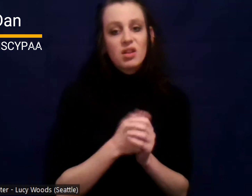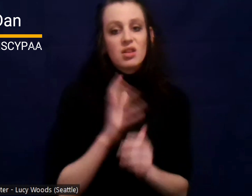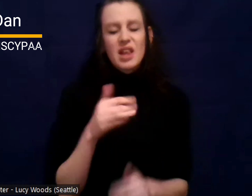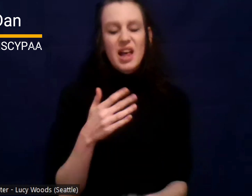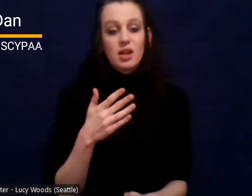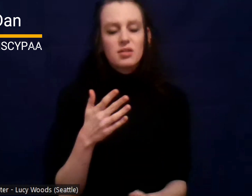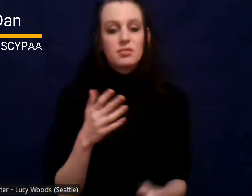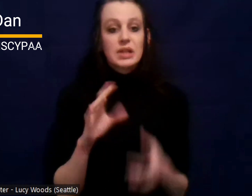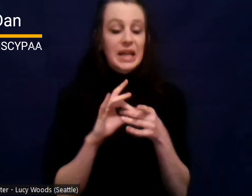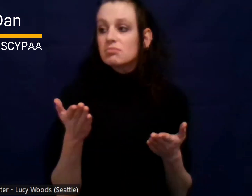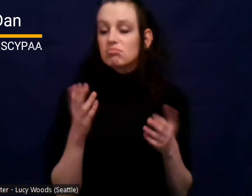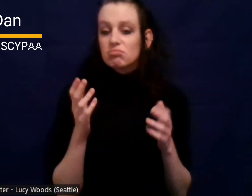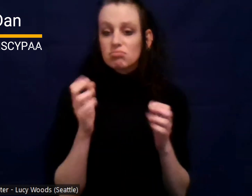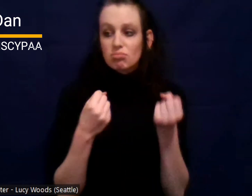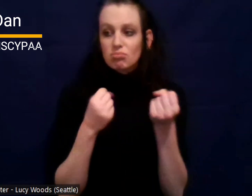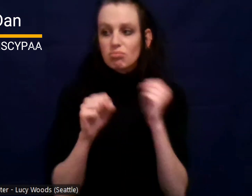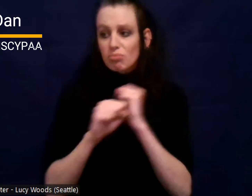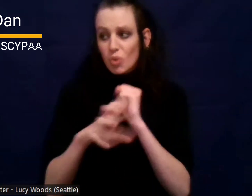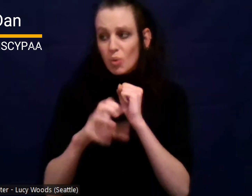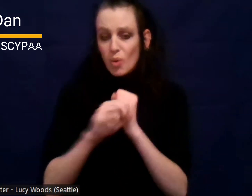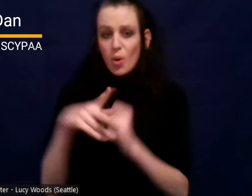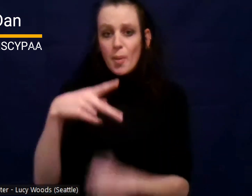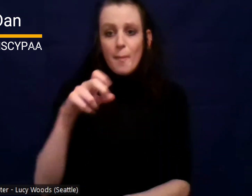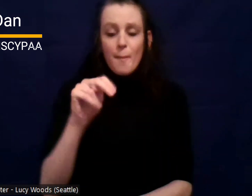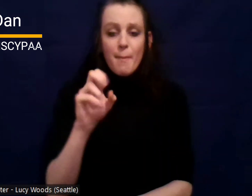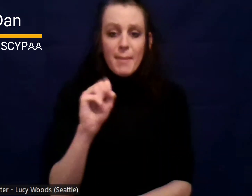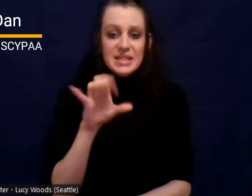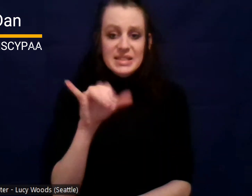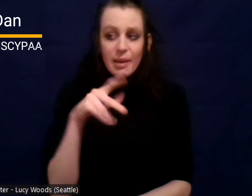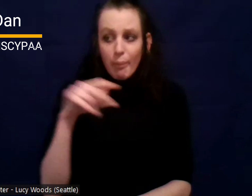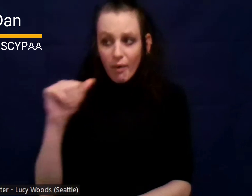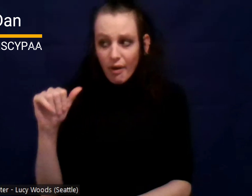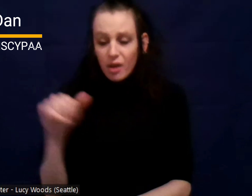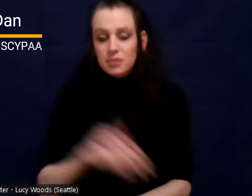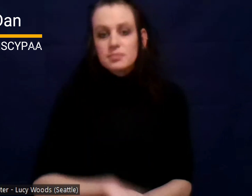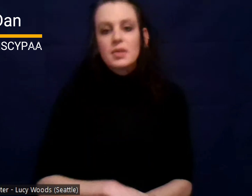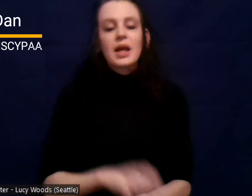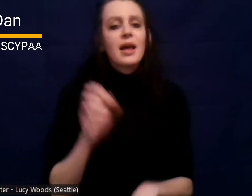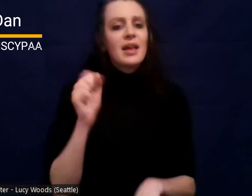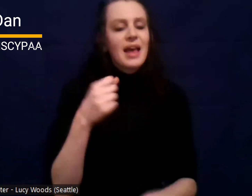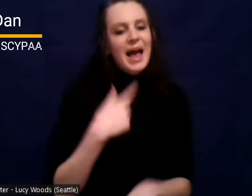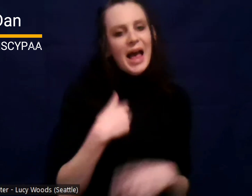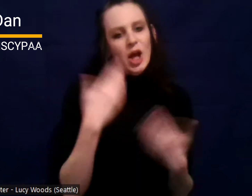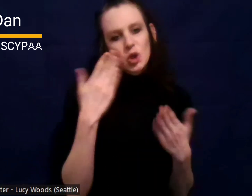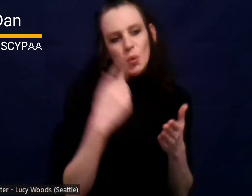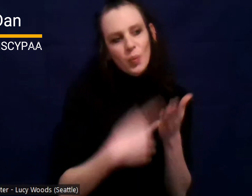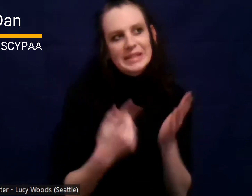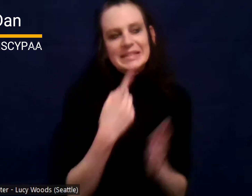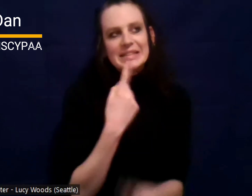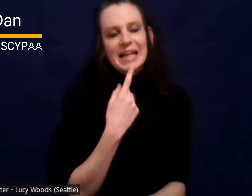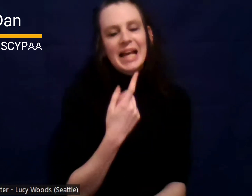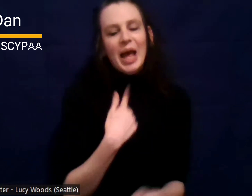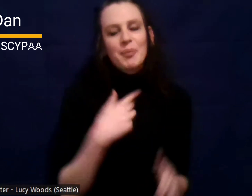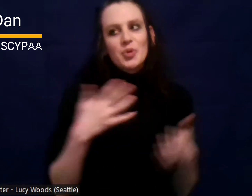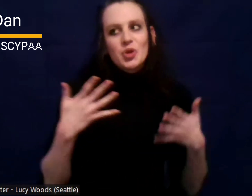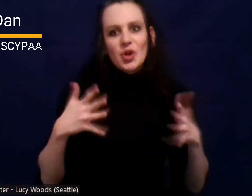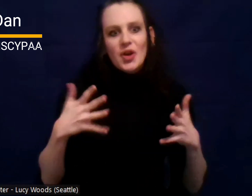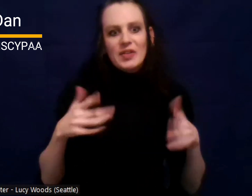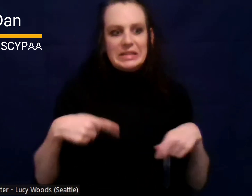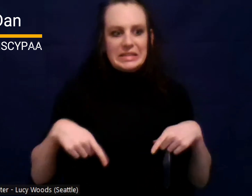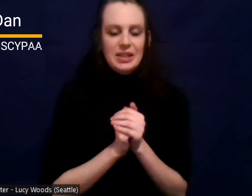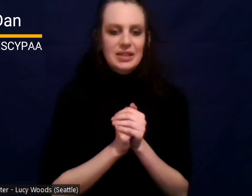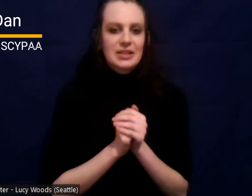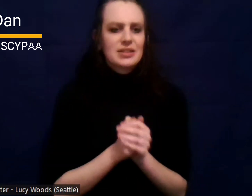topic. Oh yeah, we're having the I don't know what to say. You put me on the spot, and I'm already nervous.